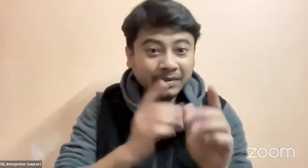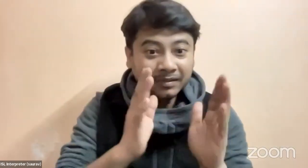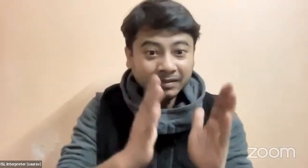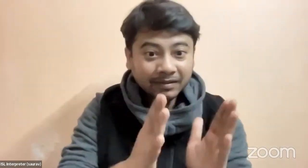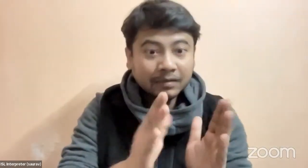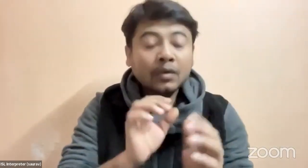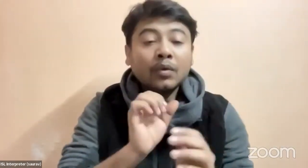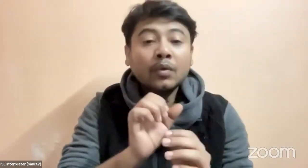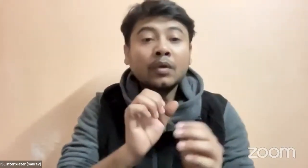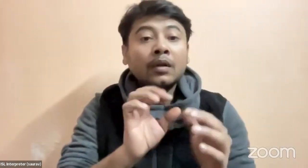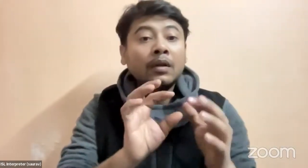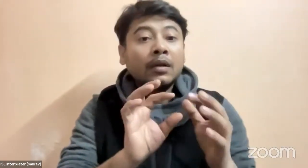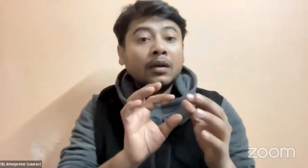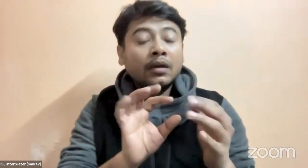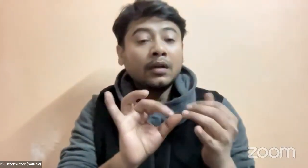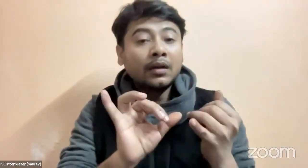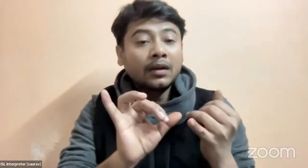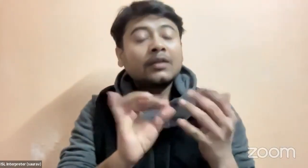love of God.